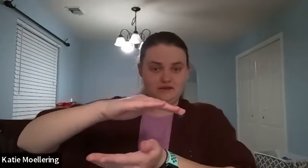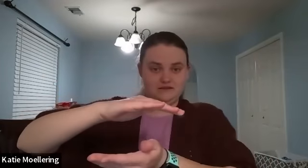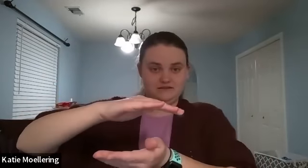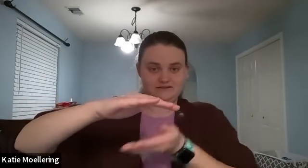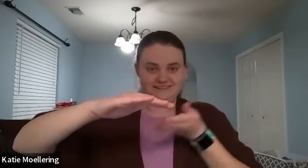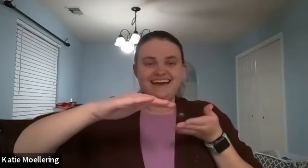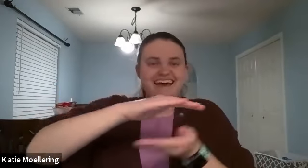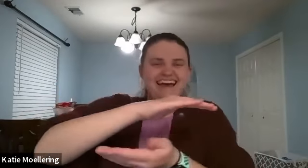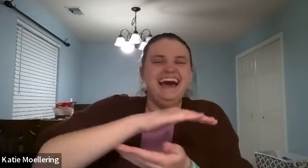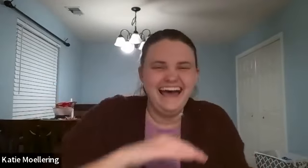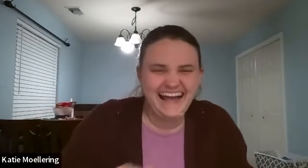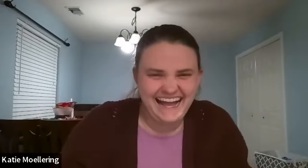bake.